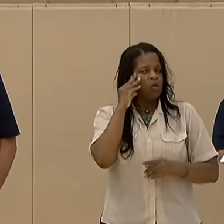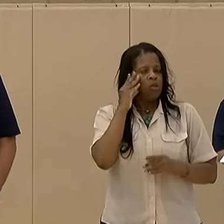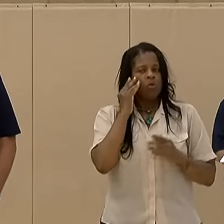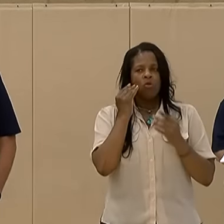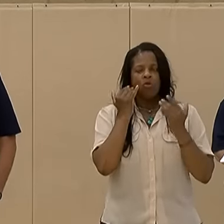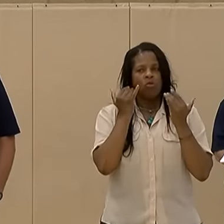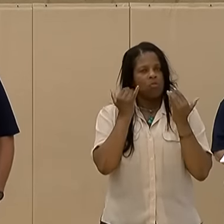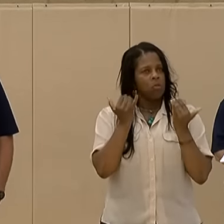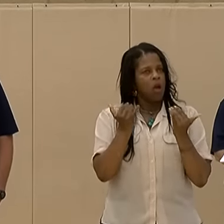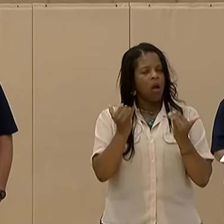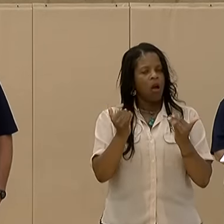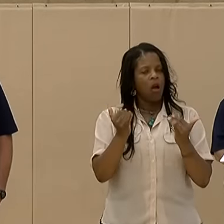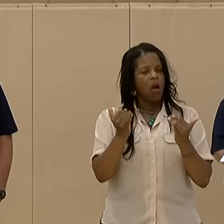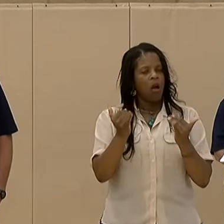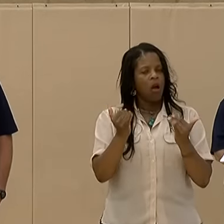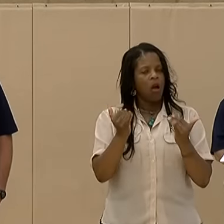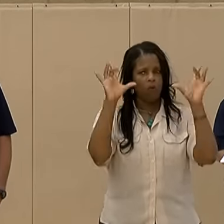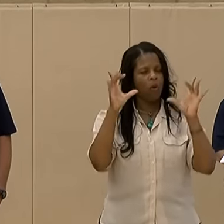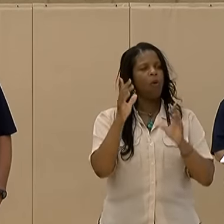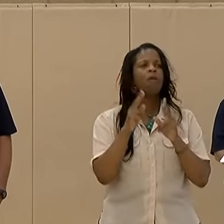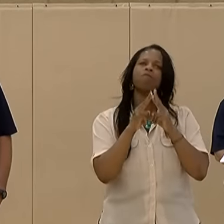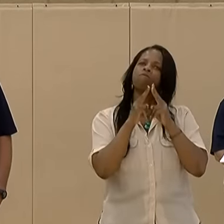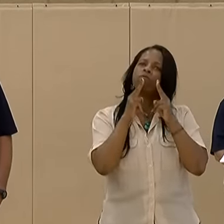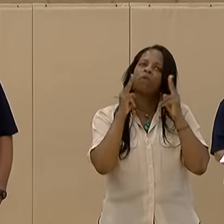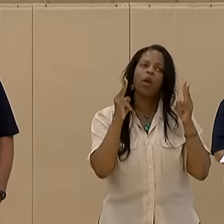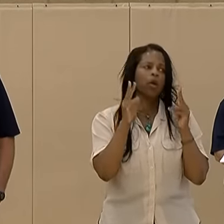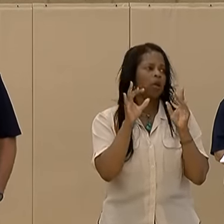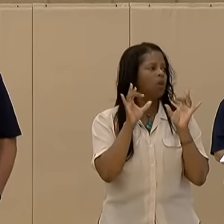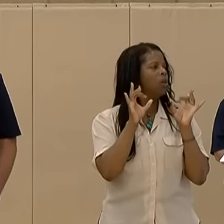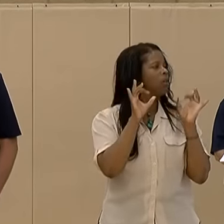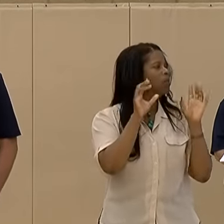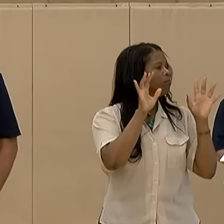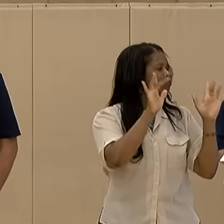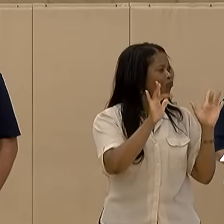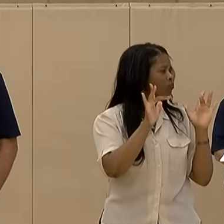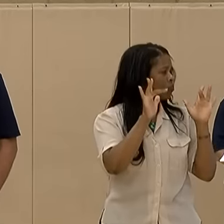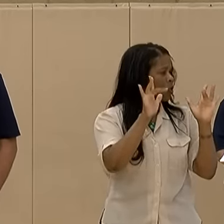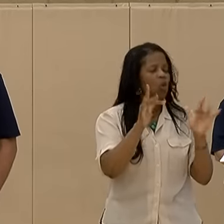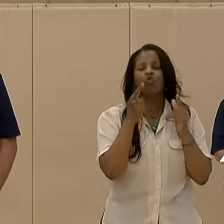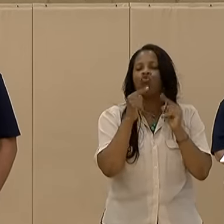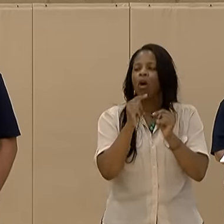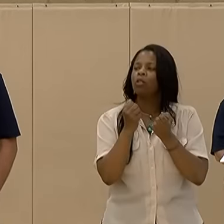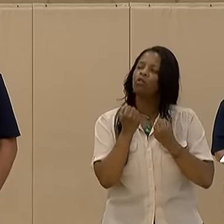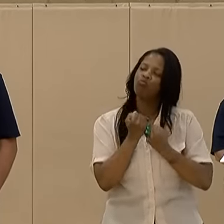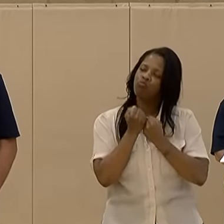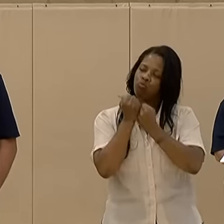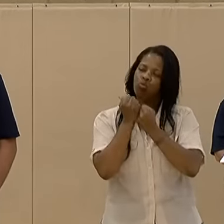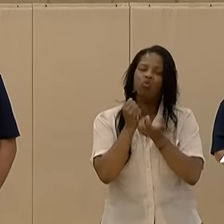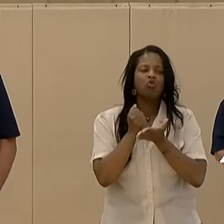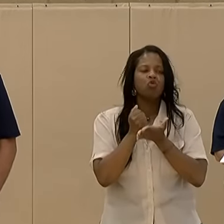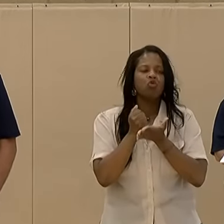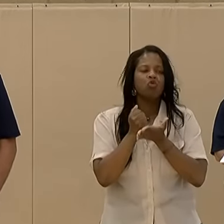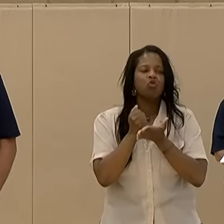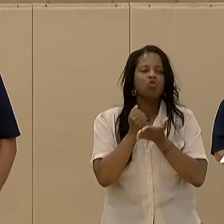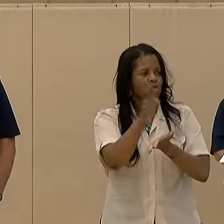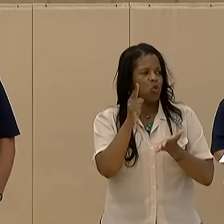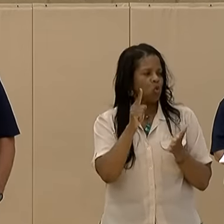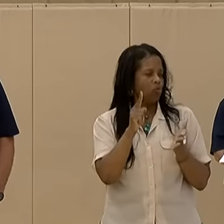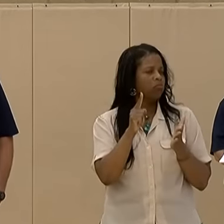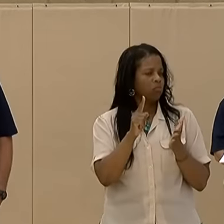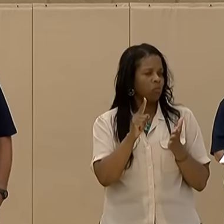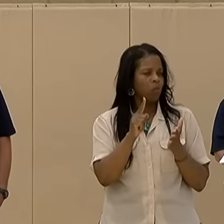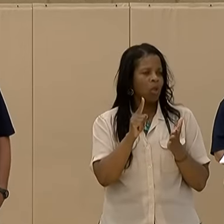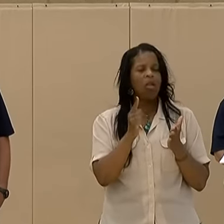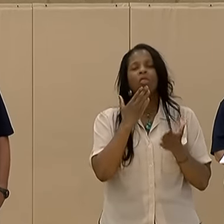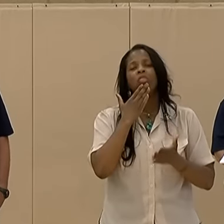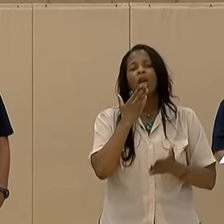now. We're very sympathetic, and we want to try to be as much of a help to this situation as we possibly can be.